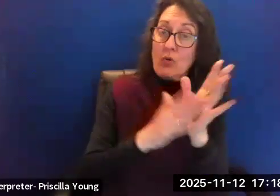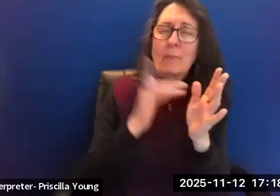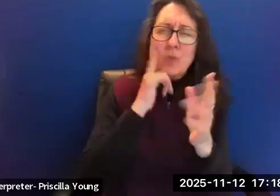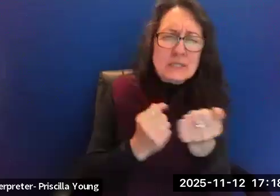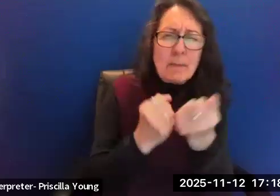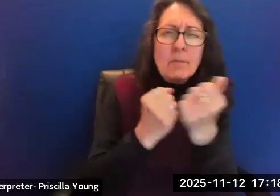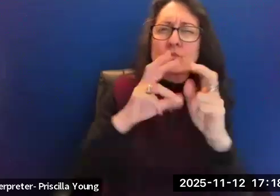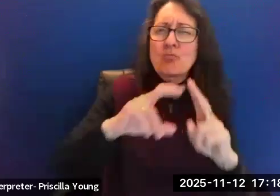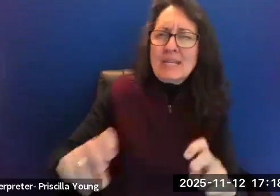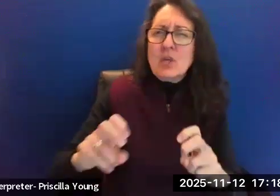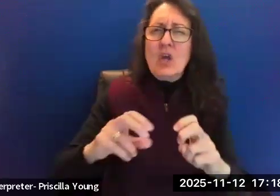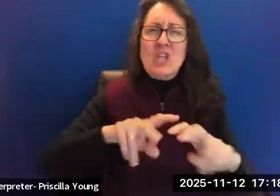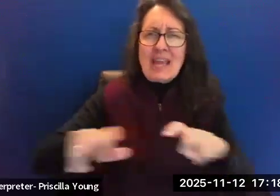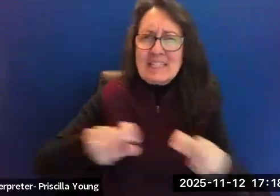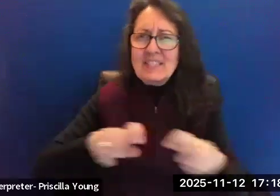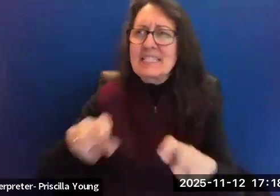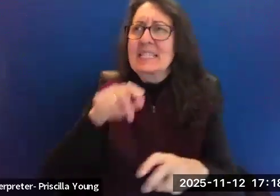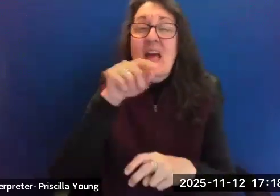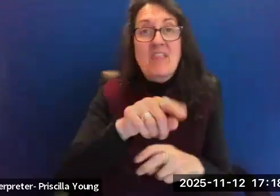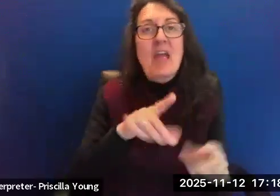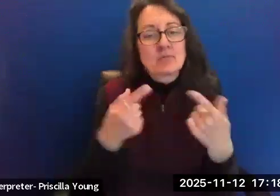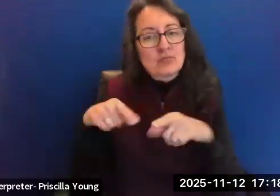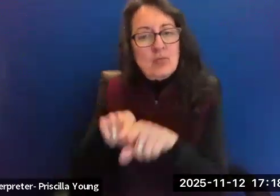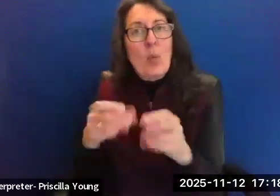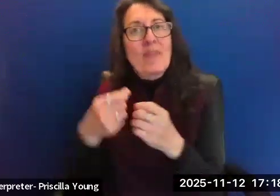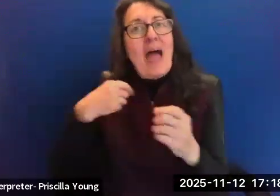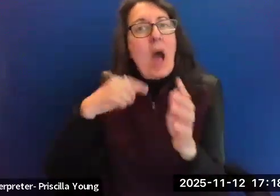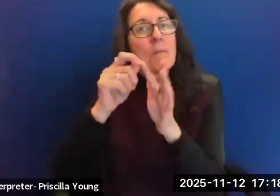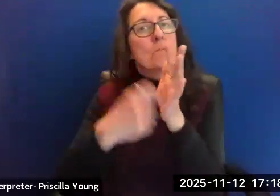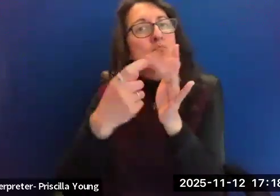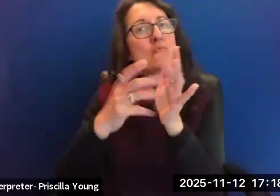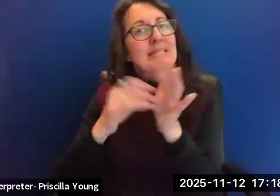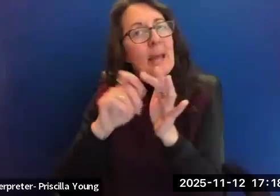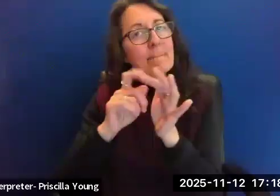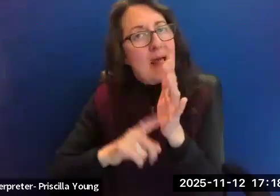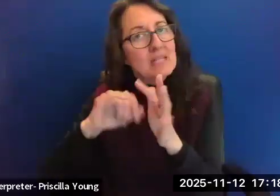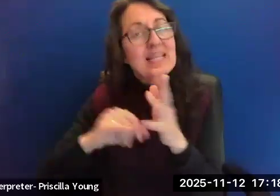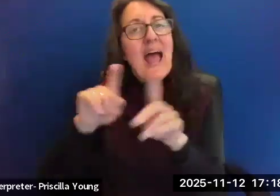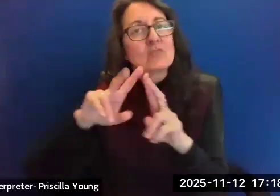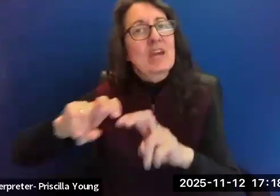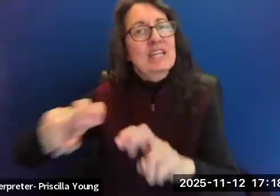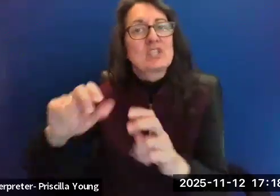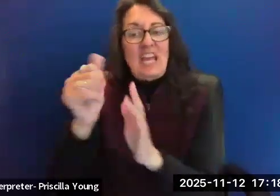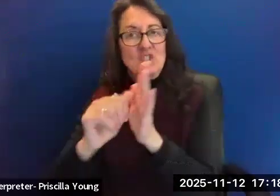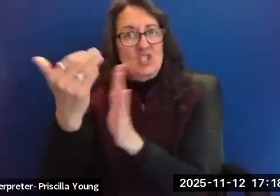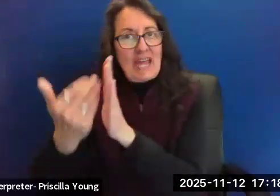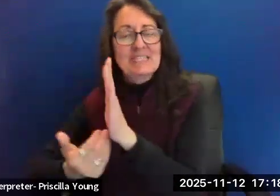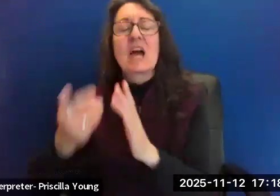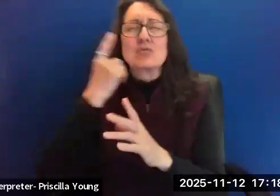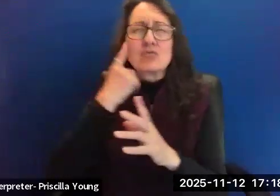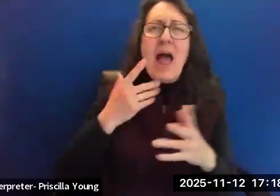with our principles and our research agenda, to build an evidence base of the barriers